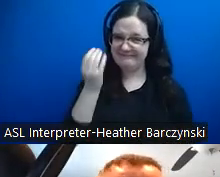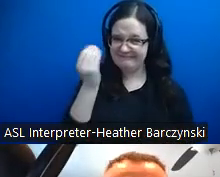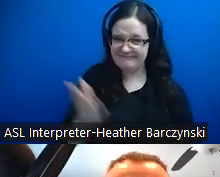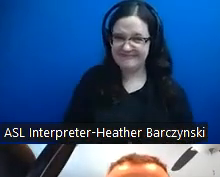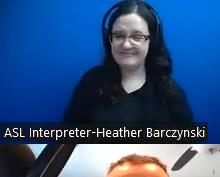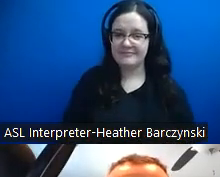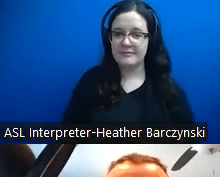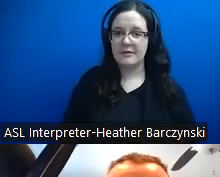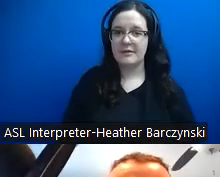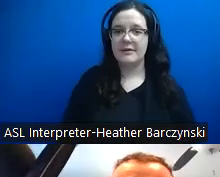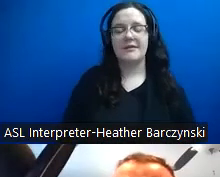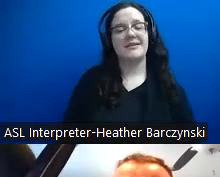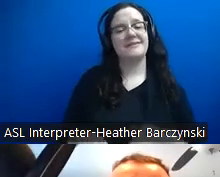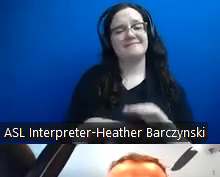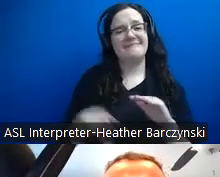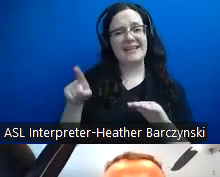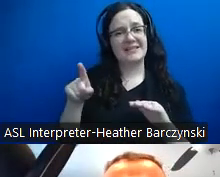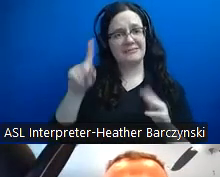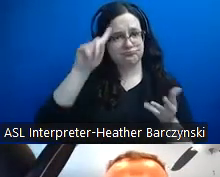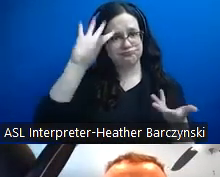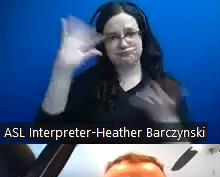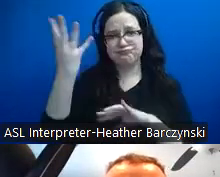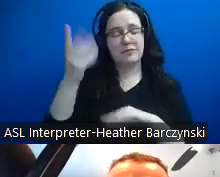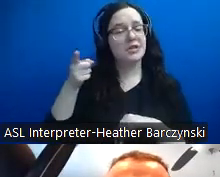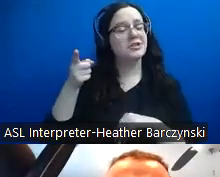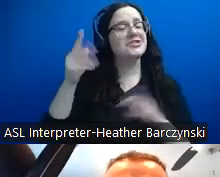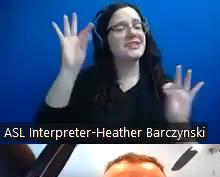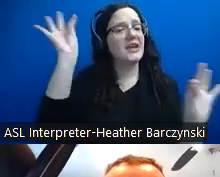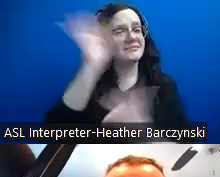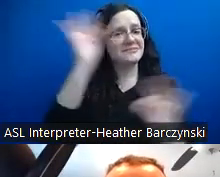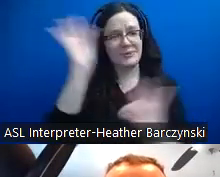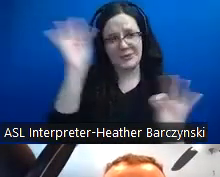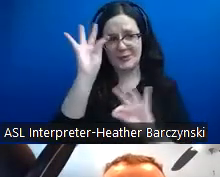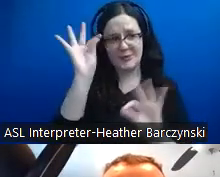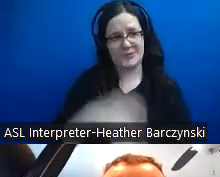basically blew her out of the water because she had no clue I was doing what I was doing.